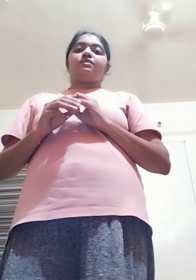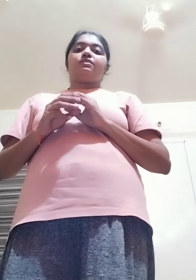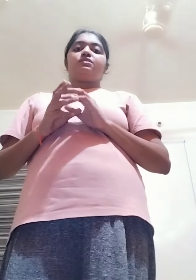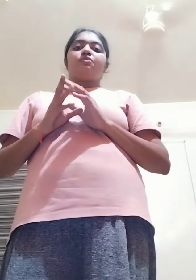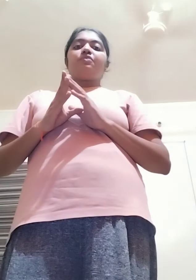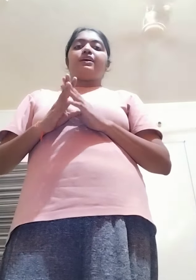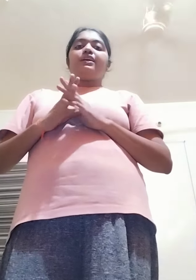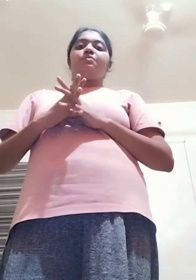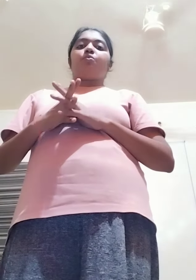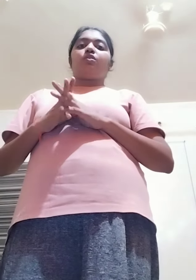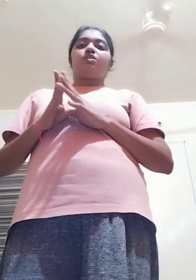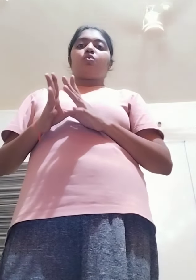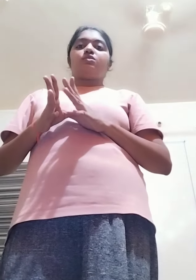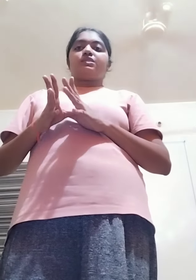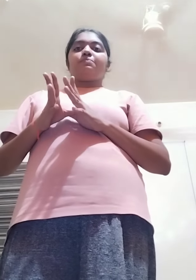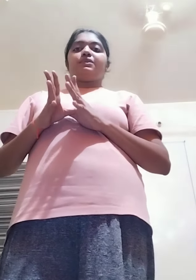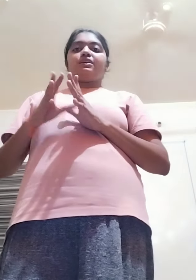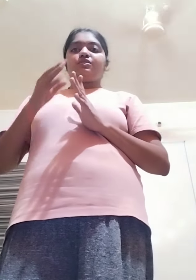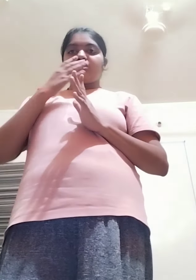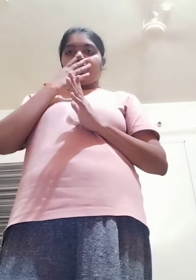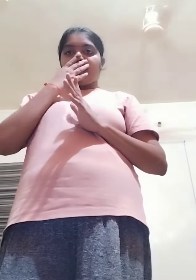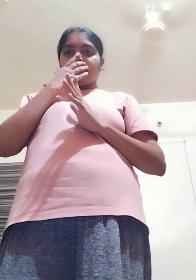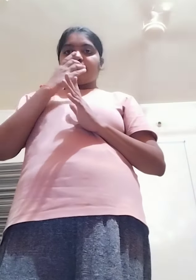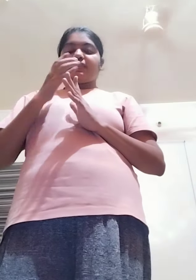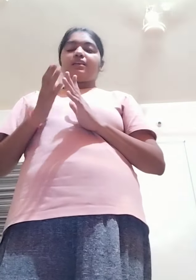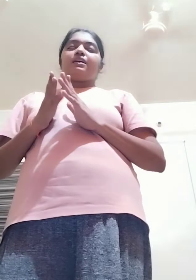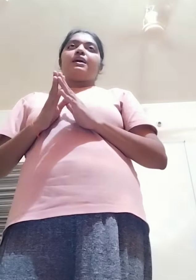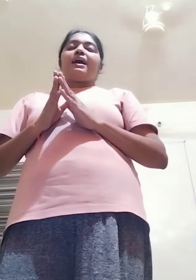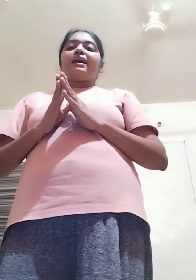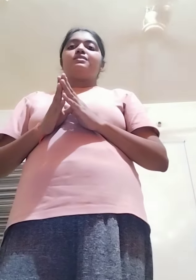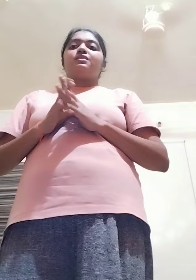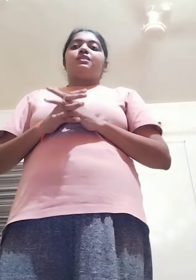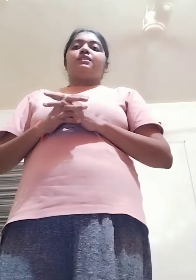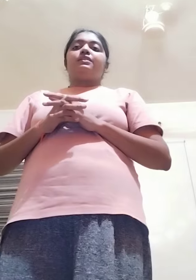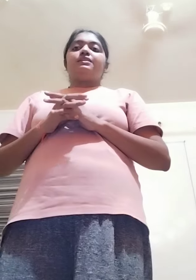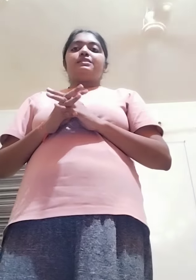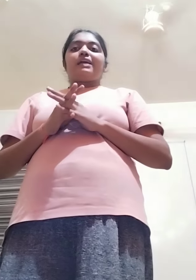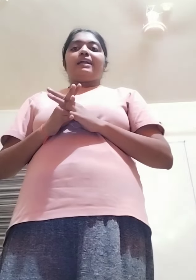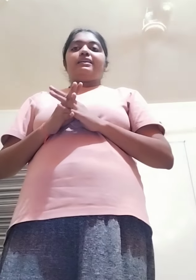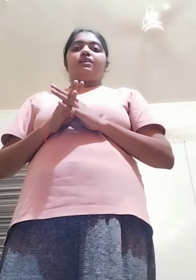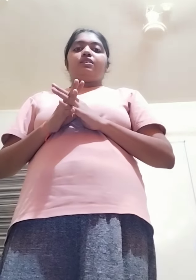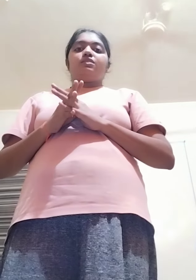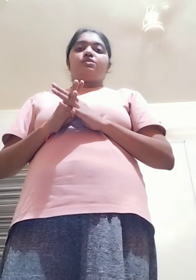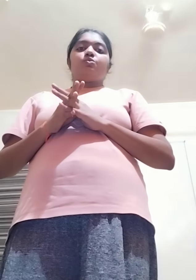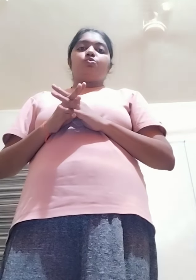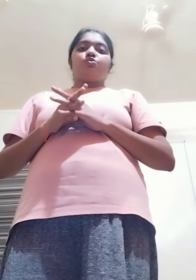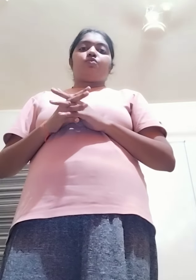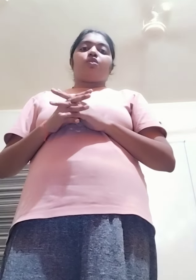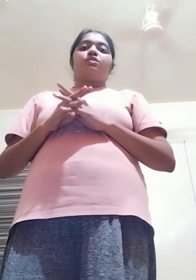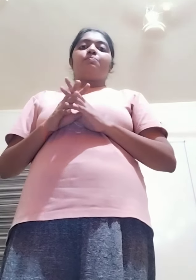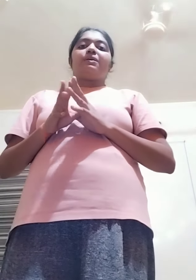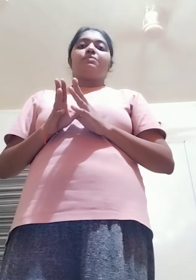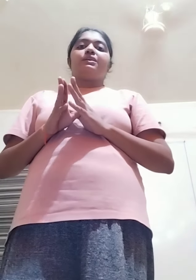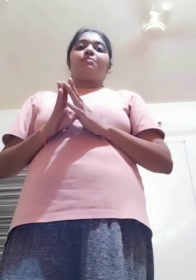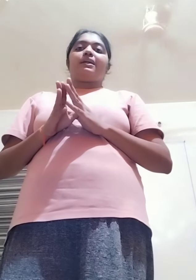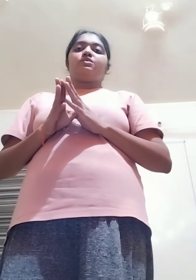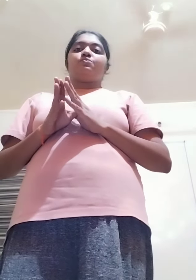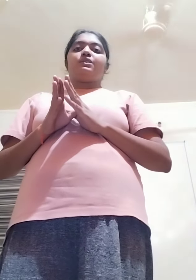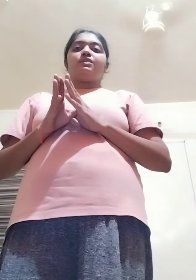the very important concept in Java as this static is used for the memory management in